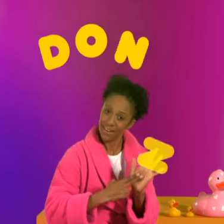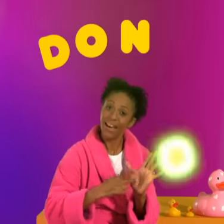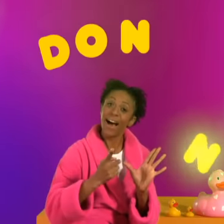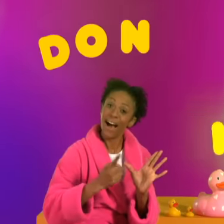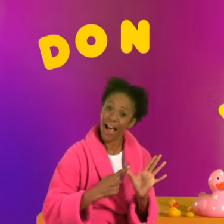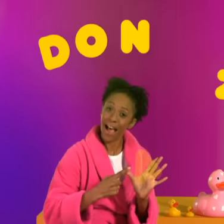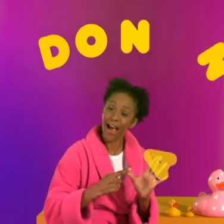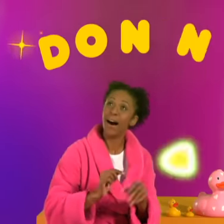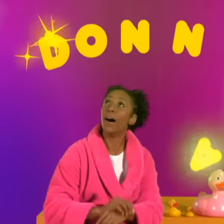D-O-N-N-A.